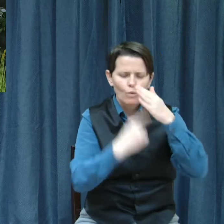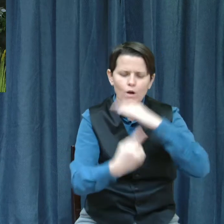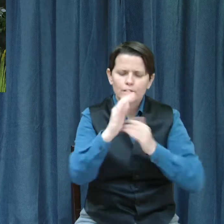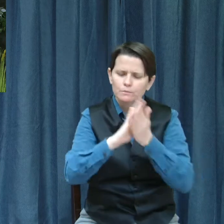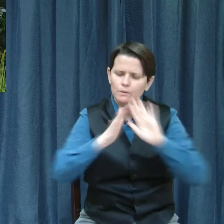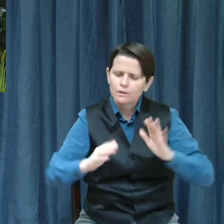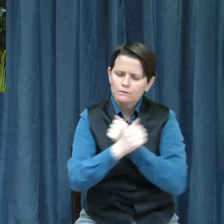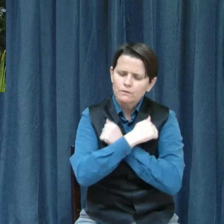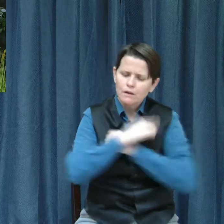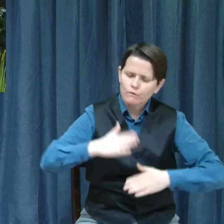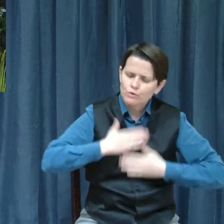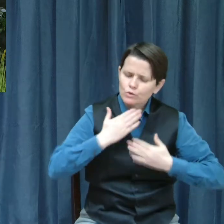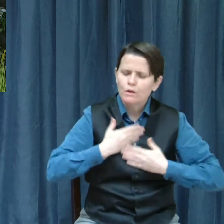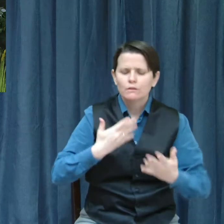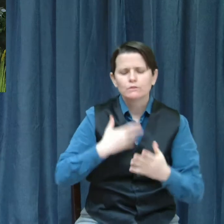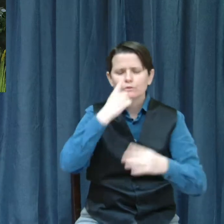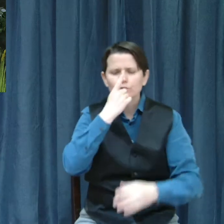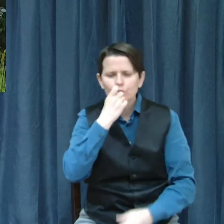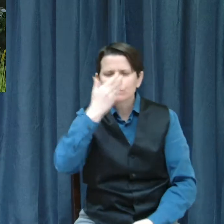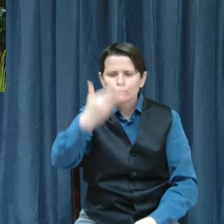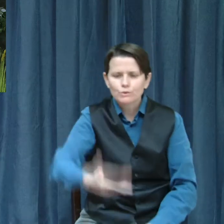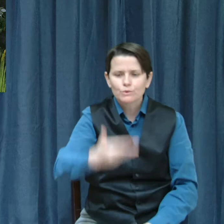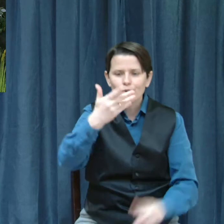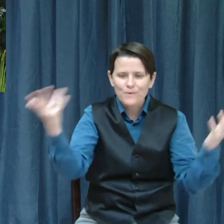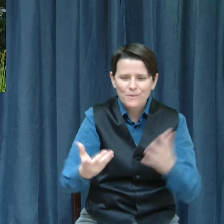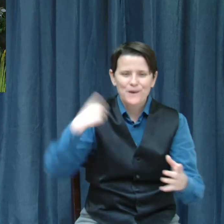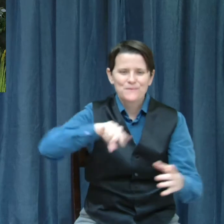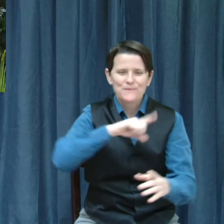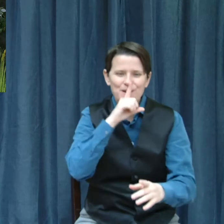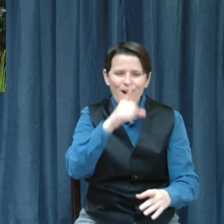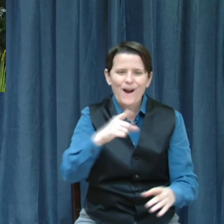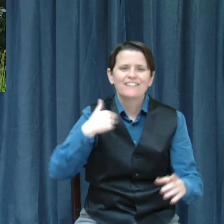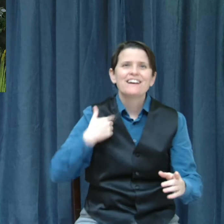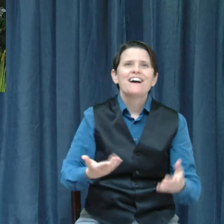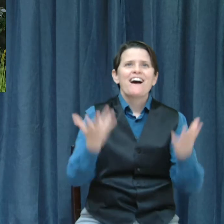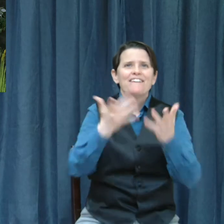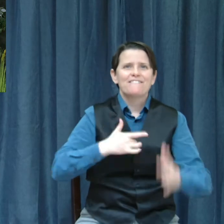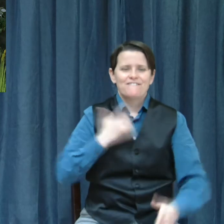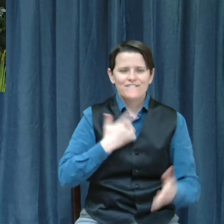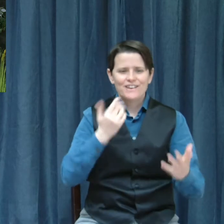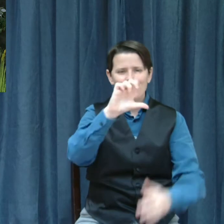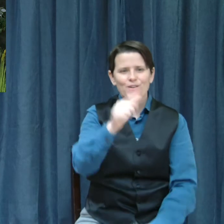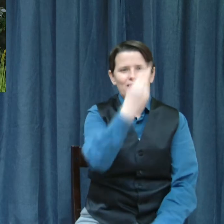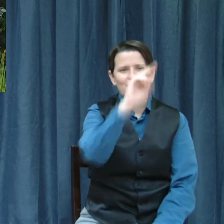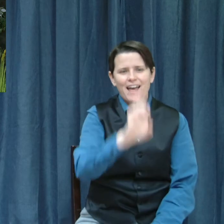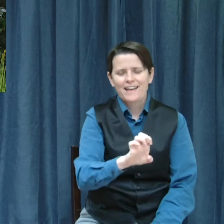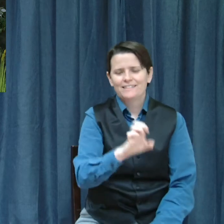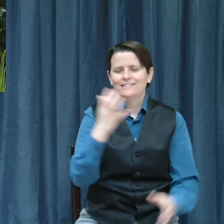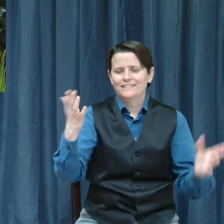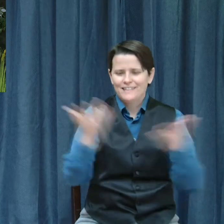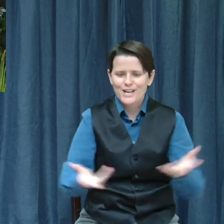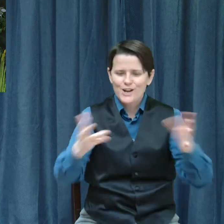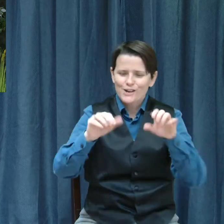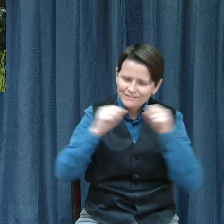who and what we are. I feel Lance here channeling his love and his vibration and his peace, connecting